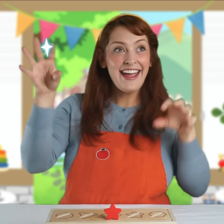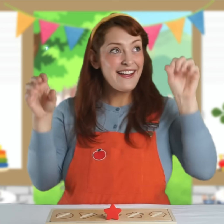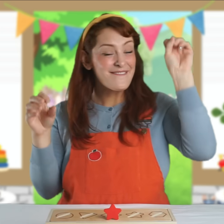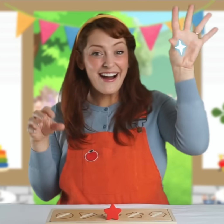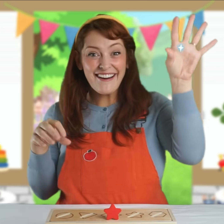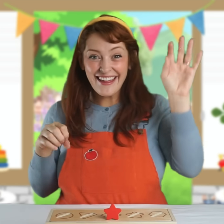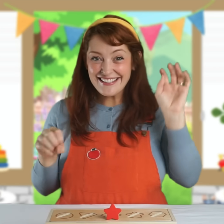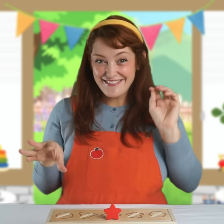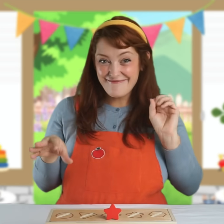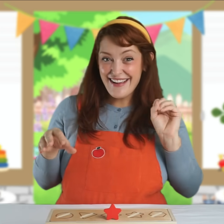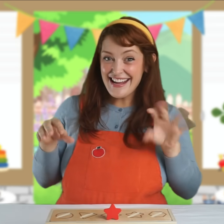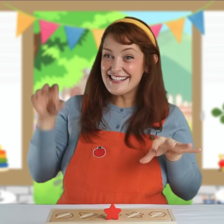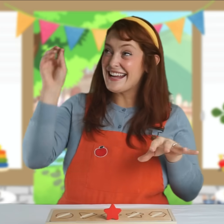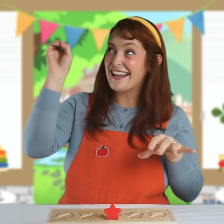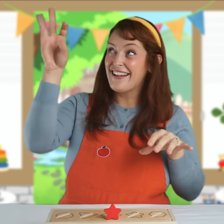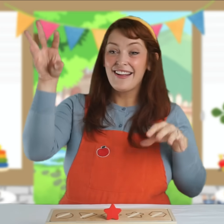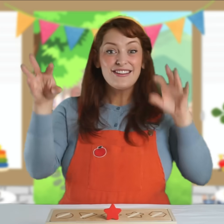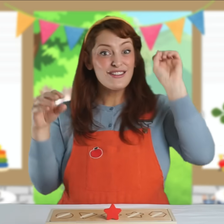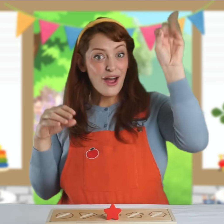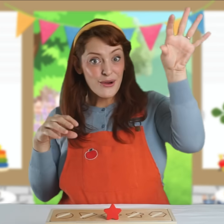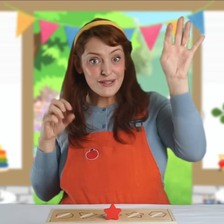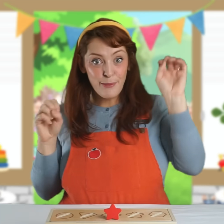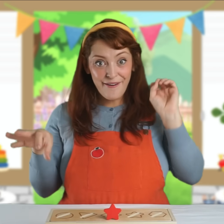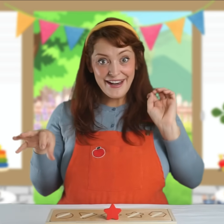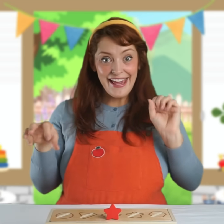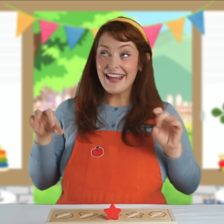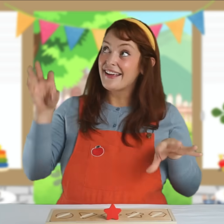Yay! Wow, that's amazing. So sparkly.